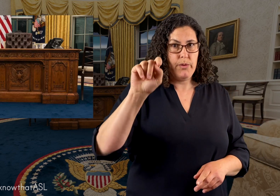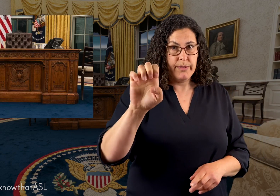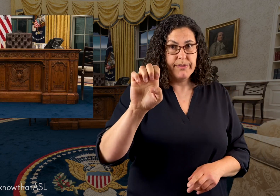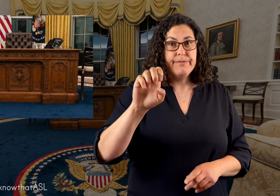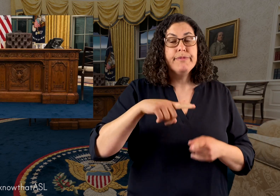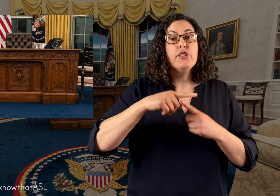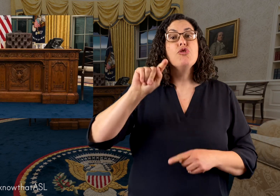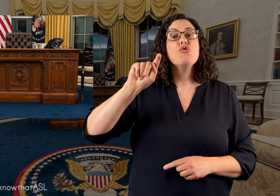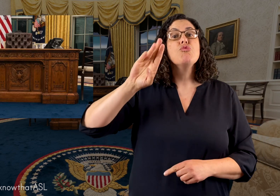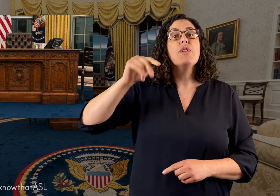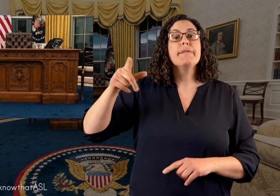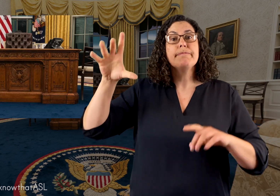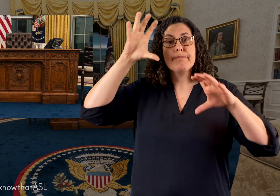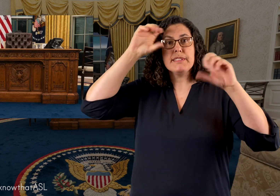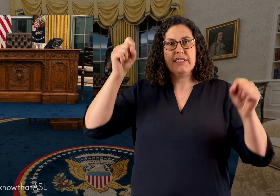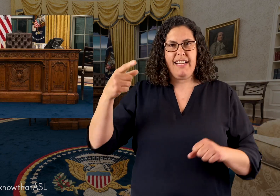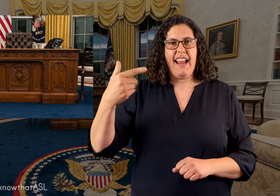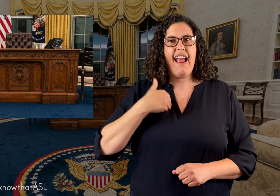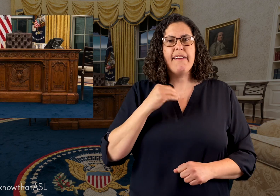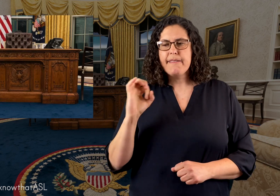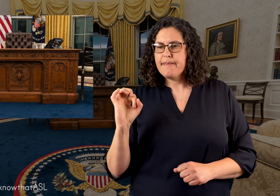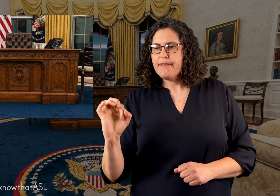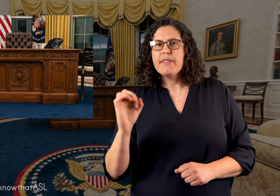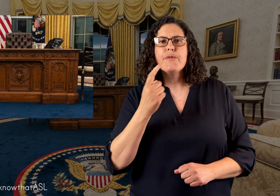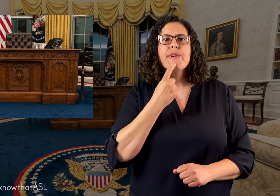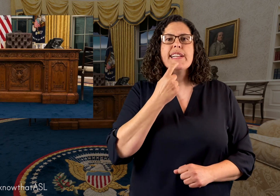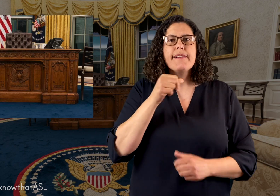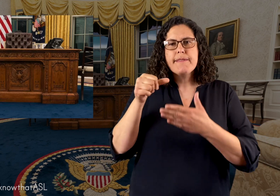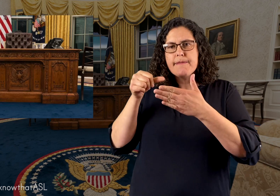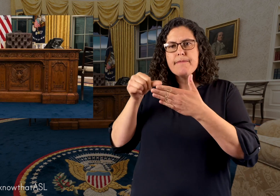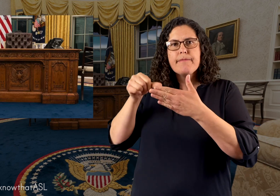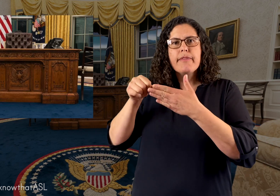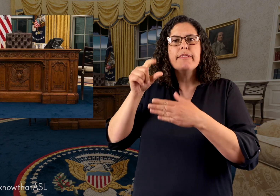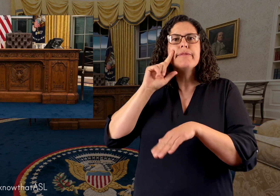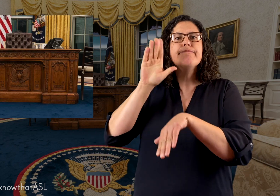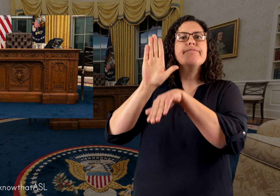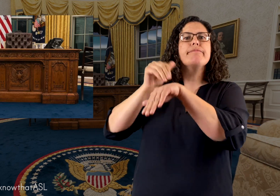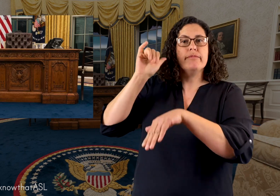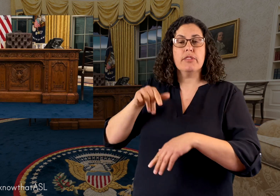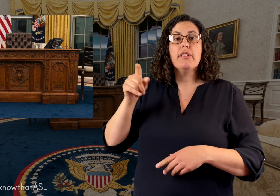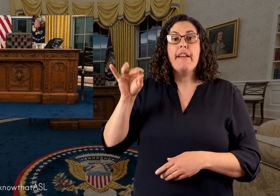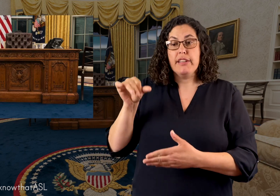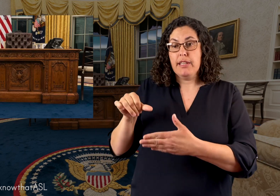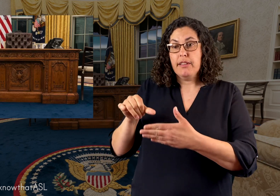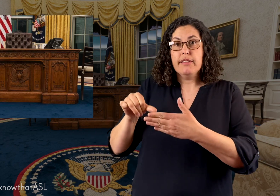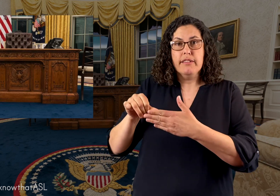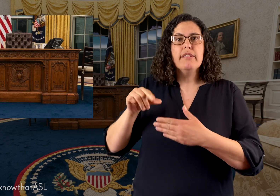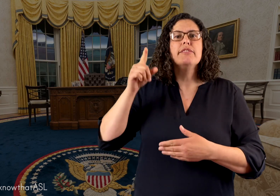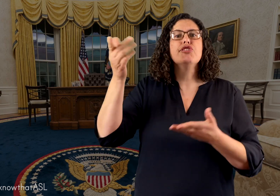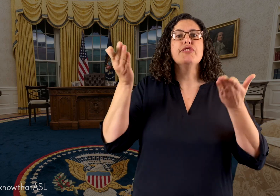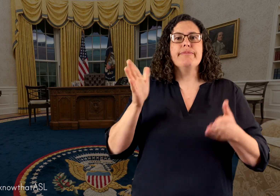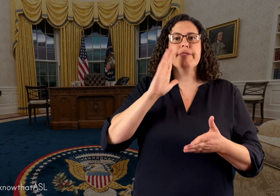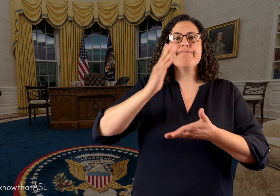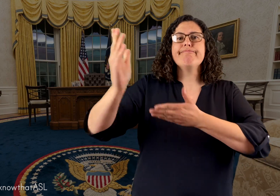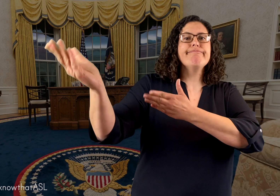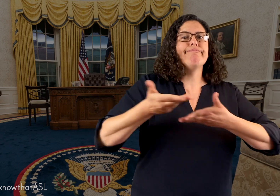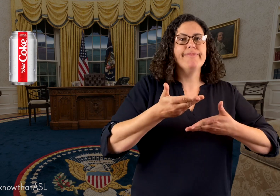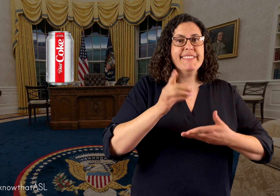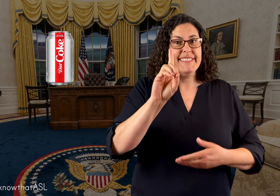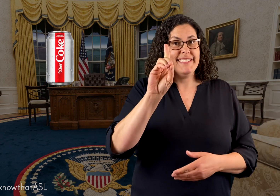And President Trump had a little red button added to it, so when he pressed that, the servants would bring in a Diet Coke for